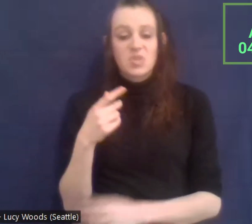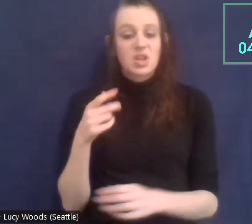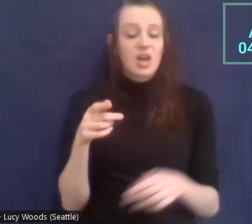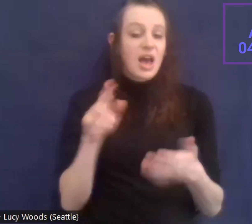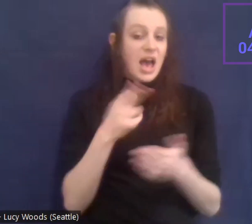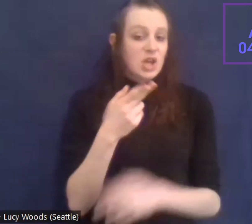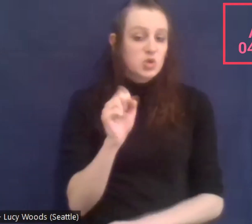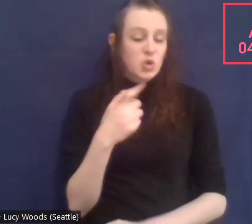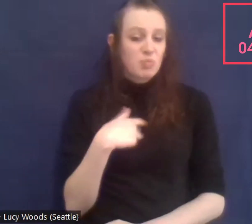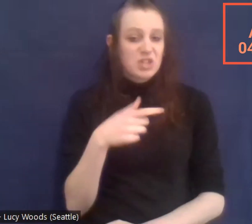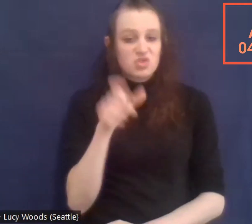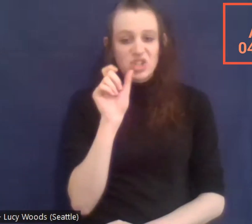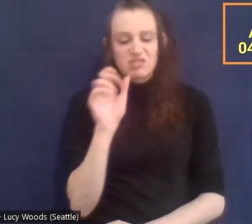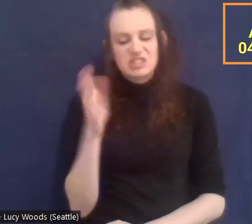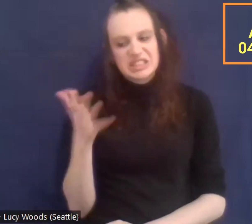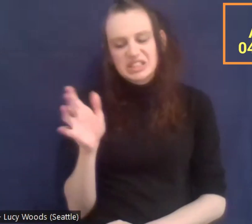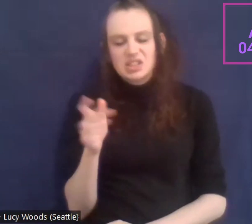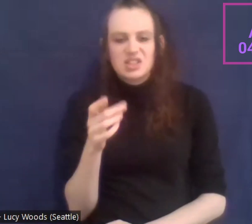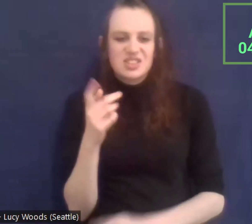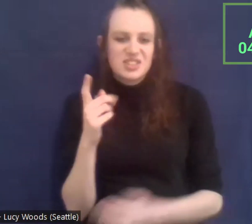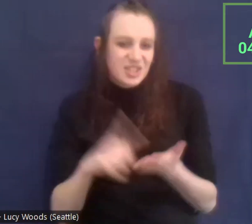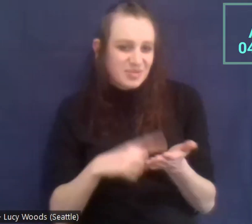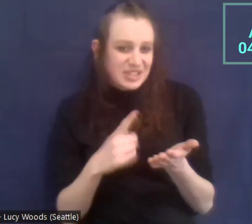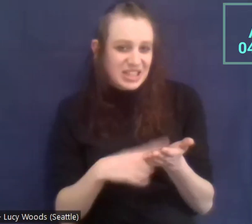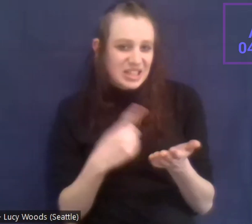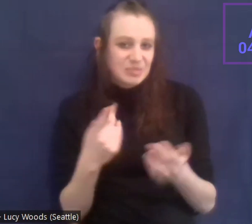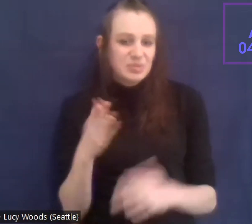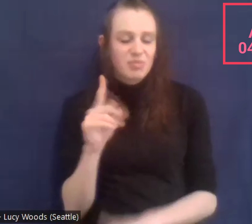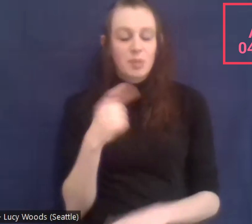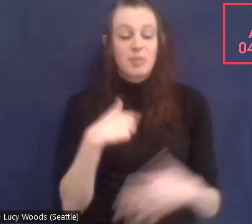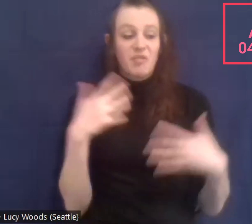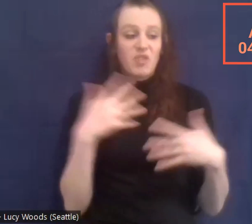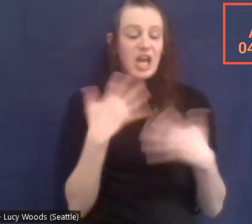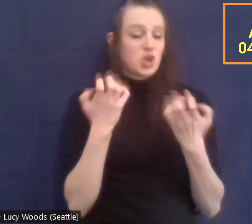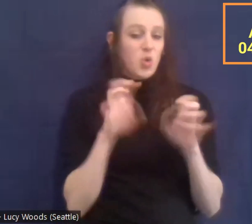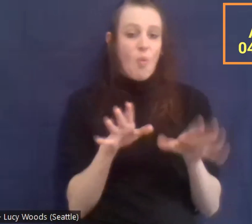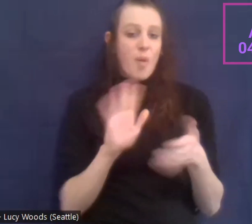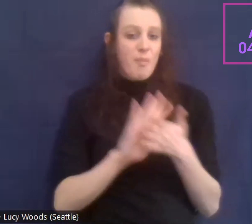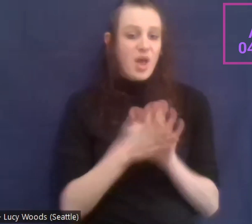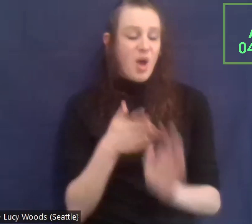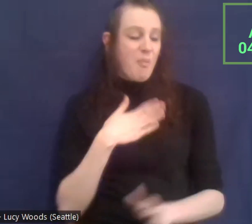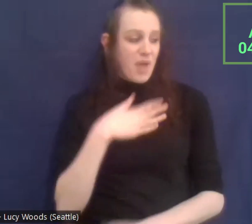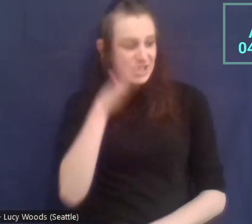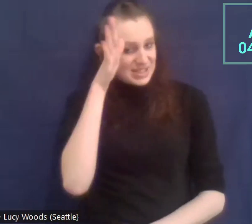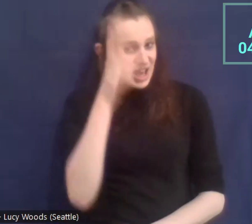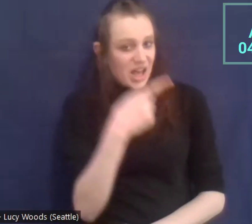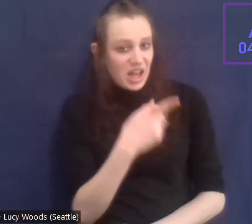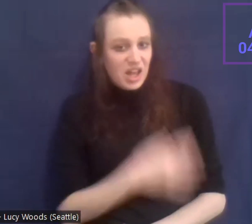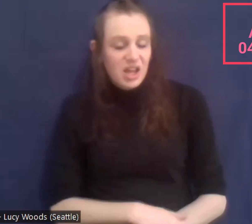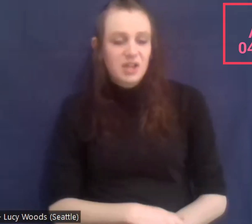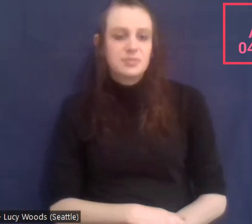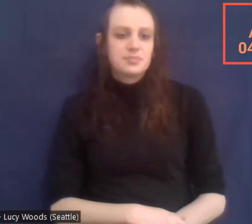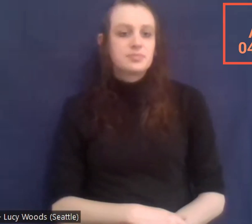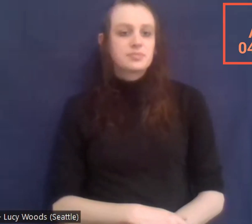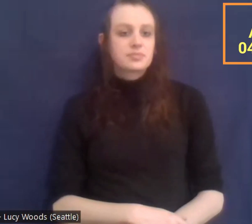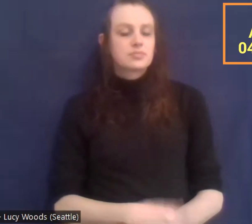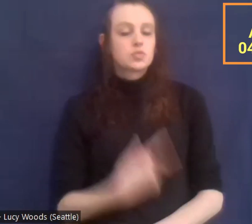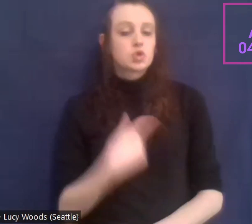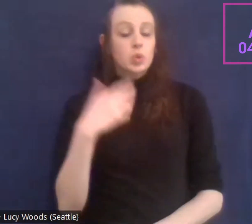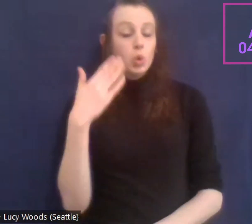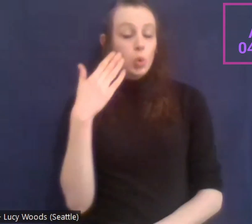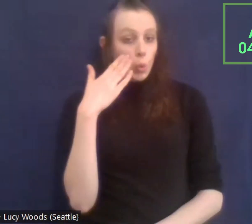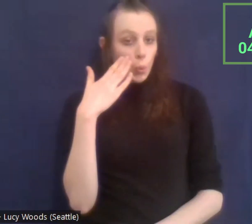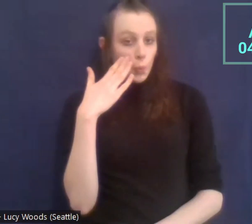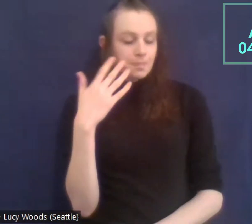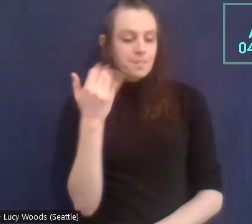would sometimes, but again, I was really afraid of ending up like my dad, and so I just like I knew that if I